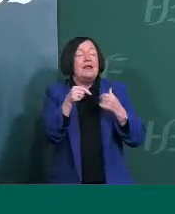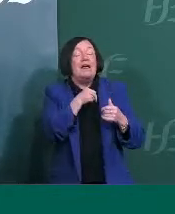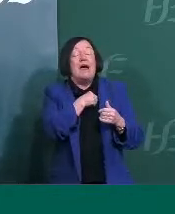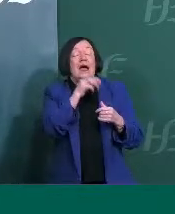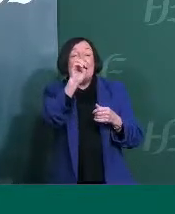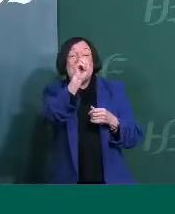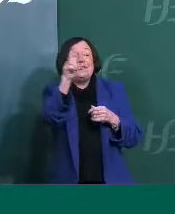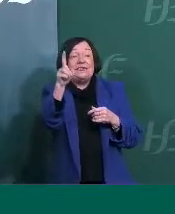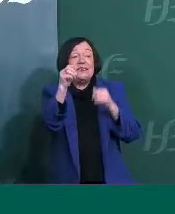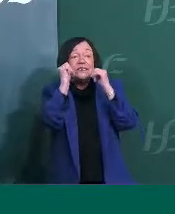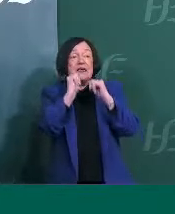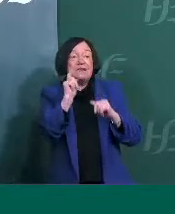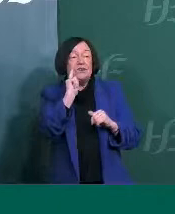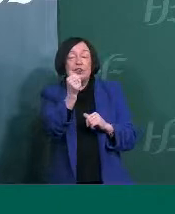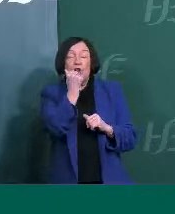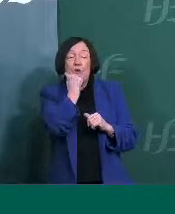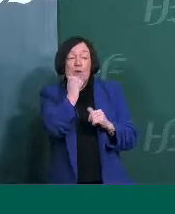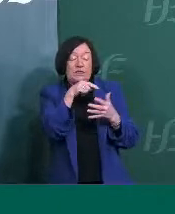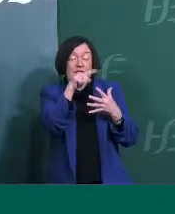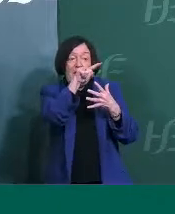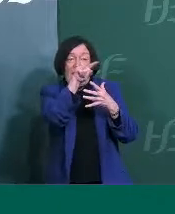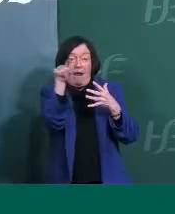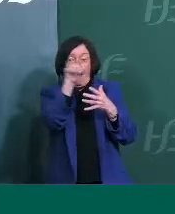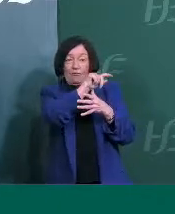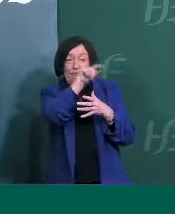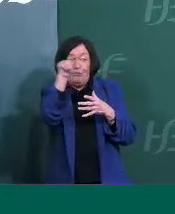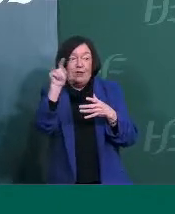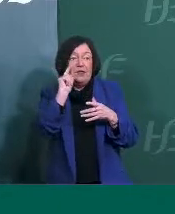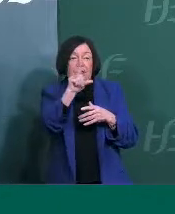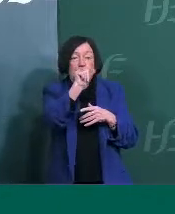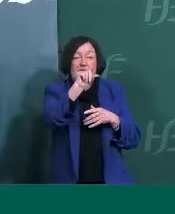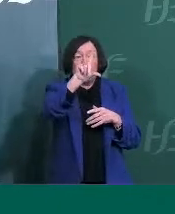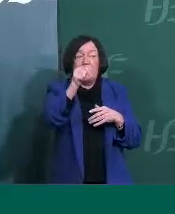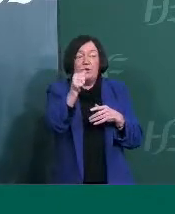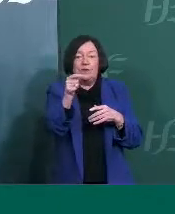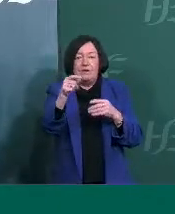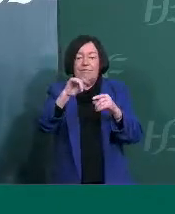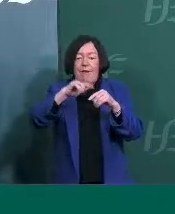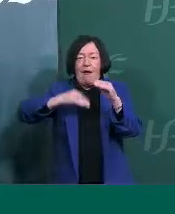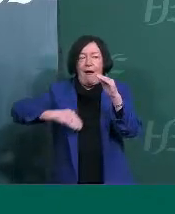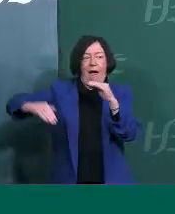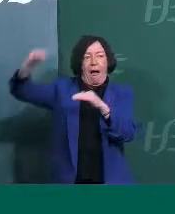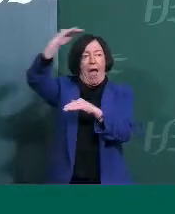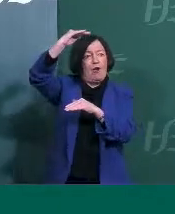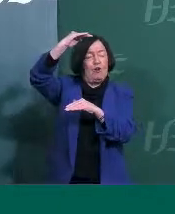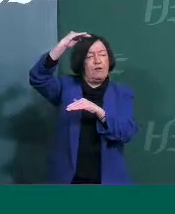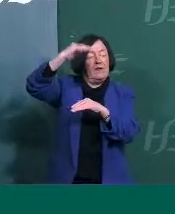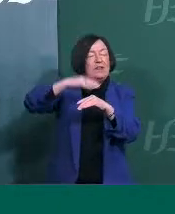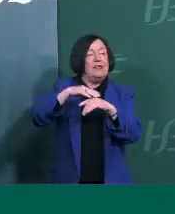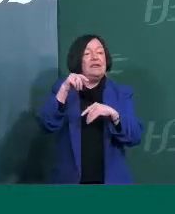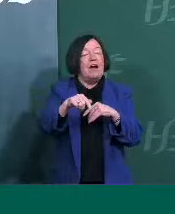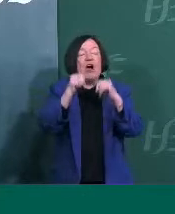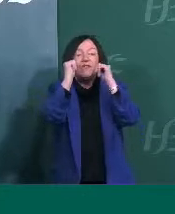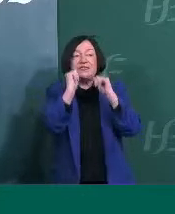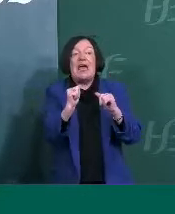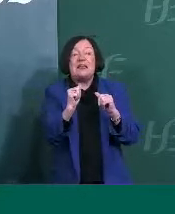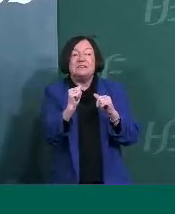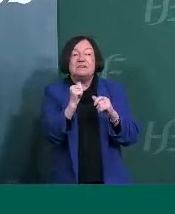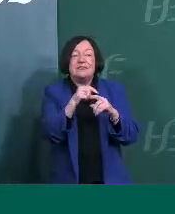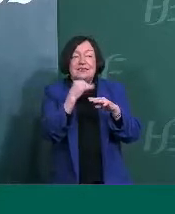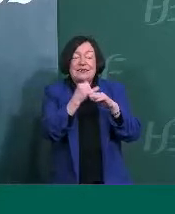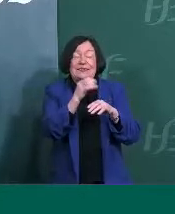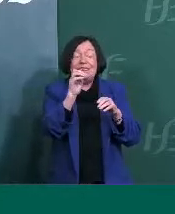attendances, we can see there just in terms of the annual graphs, we can see 2021 has run higher in terms of attendances at our